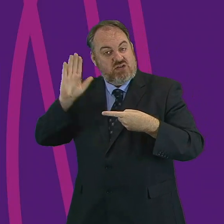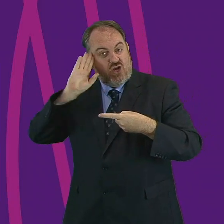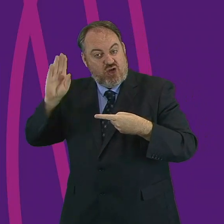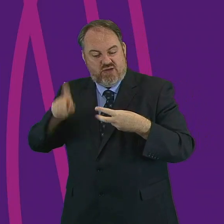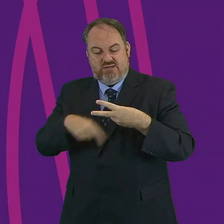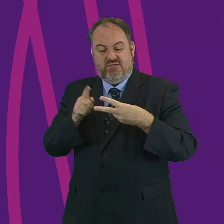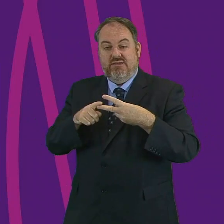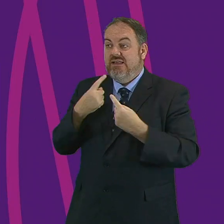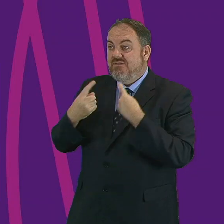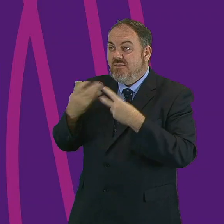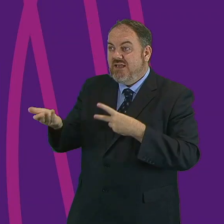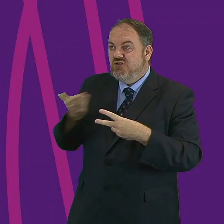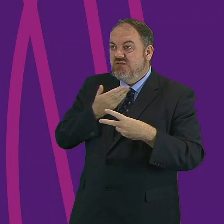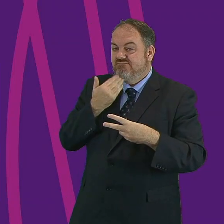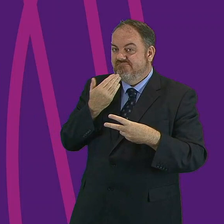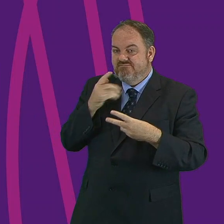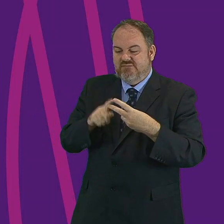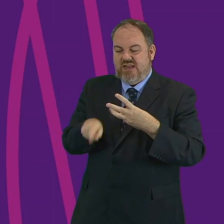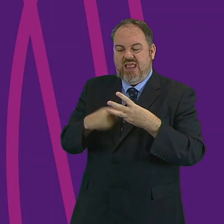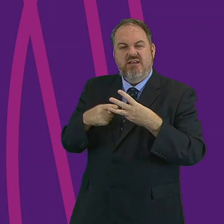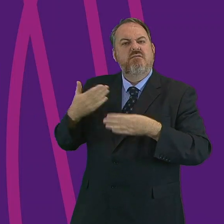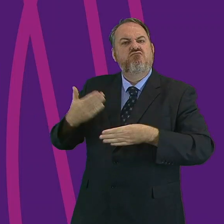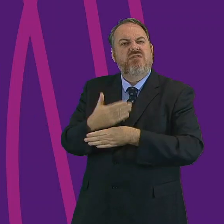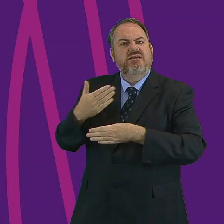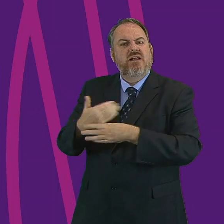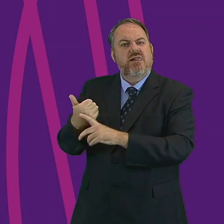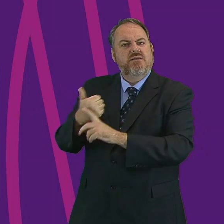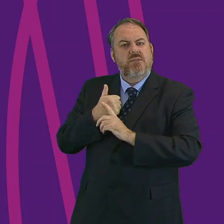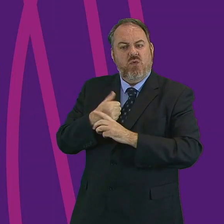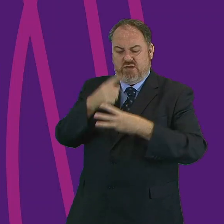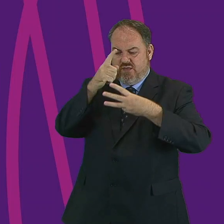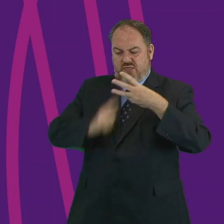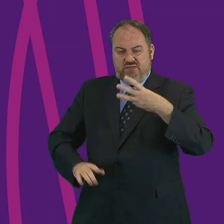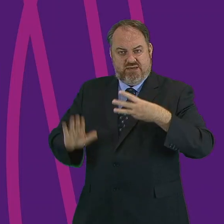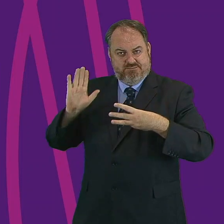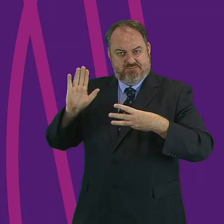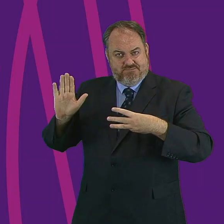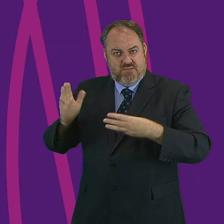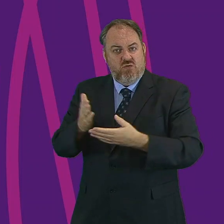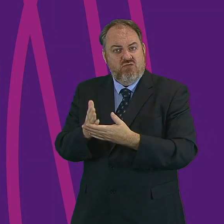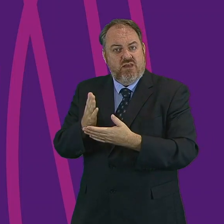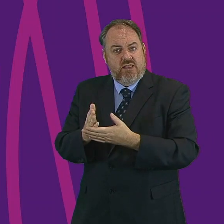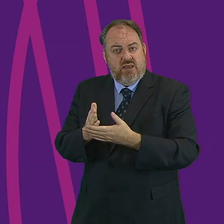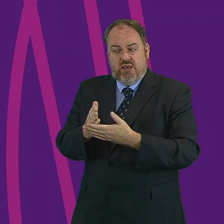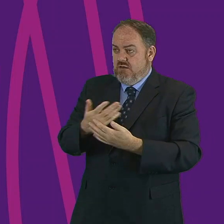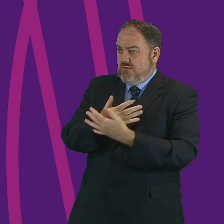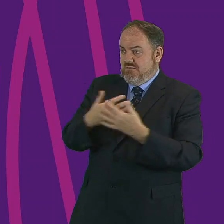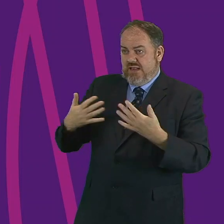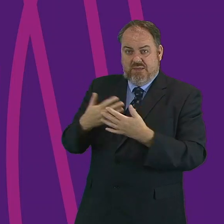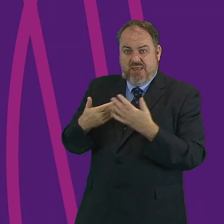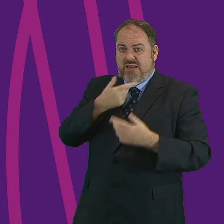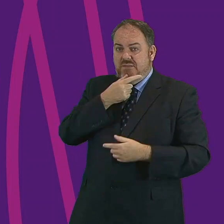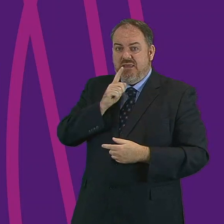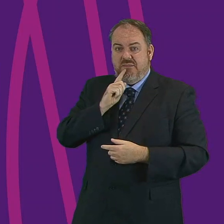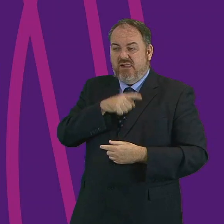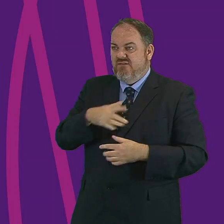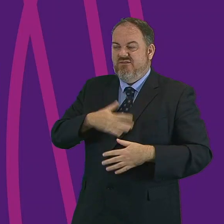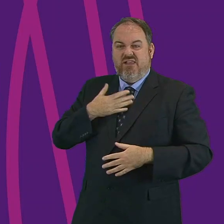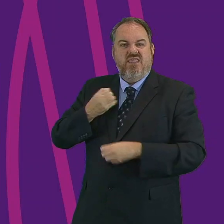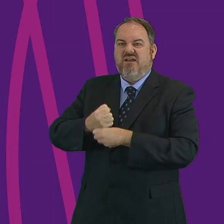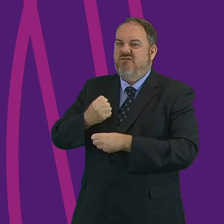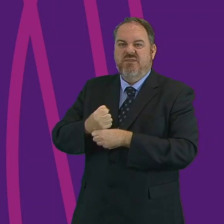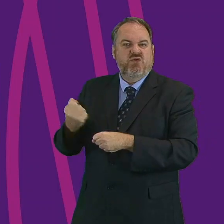the offender, and practical support. And as we've heard today from the experiences of Michelle's family and so many others, this government is falling short in